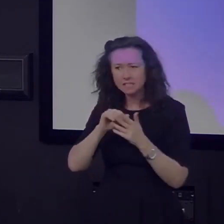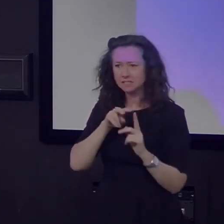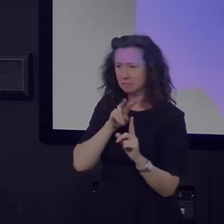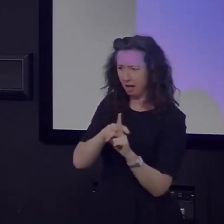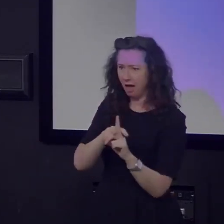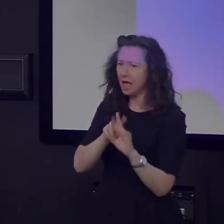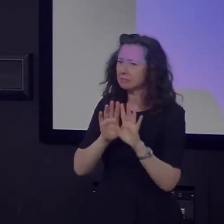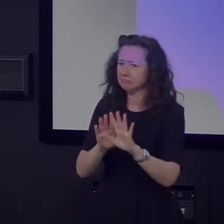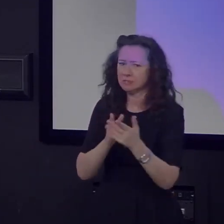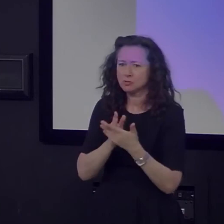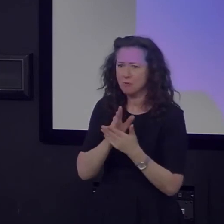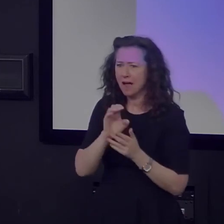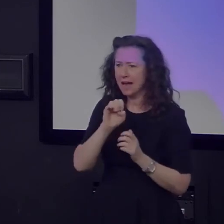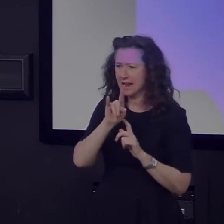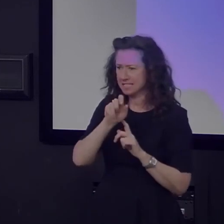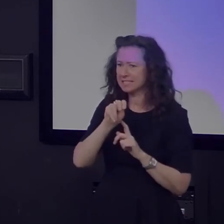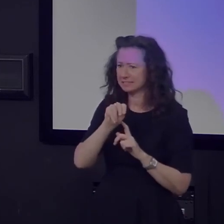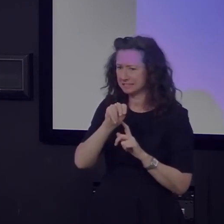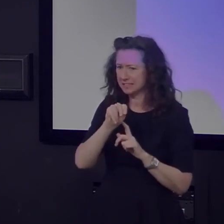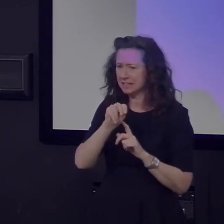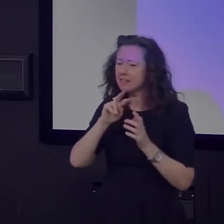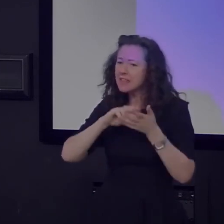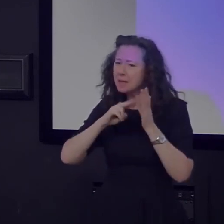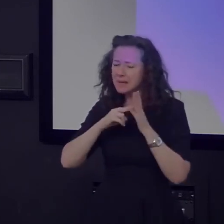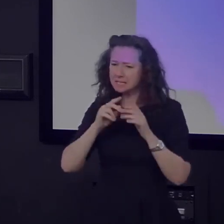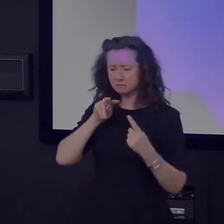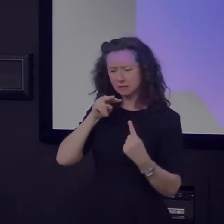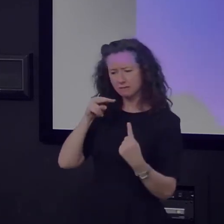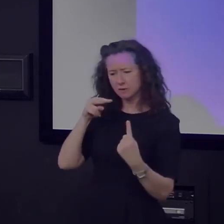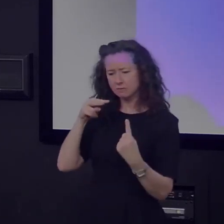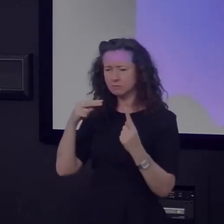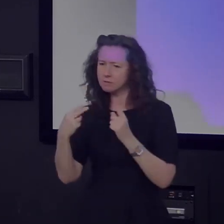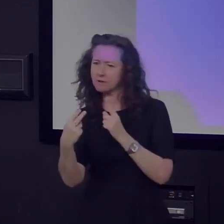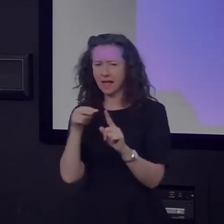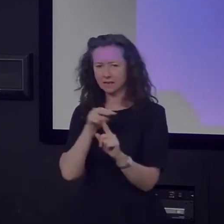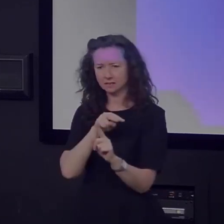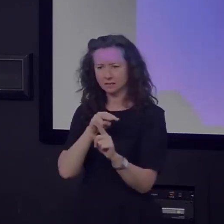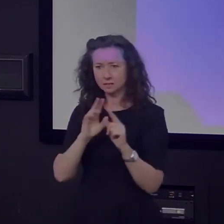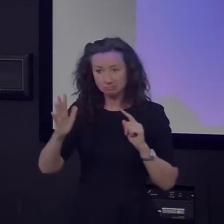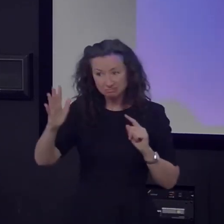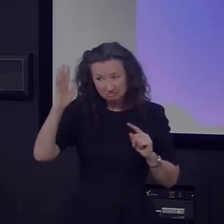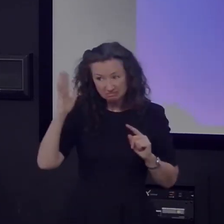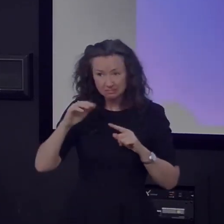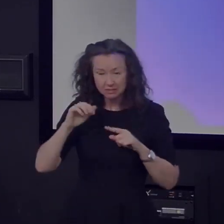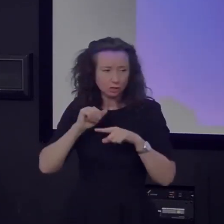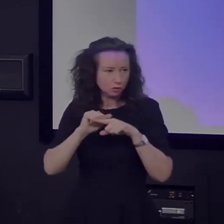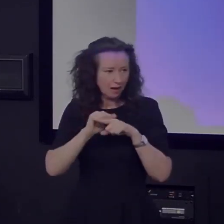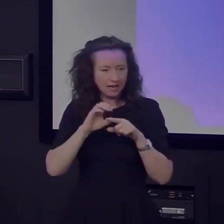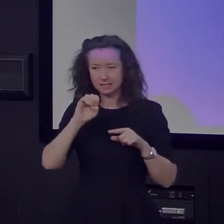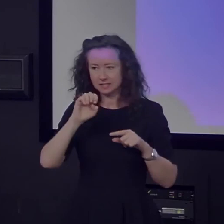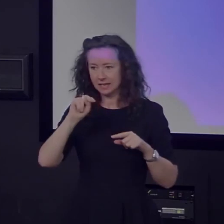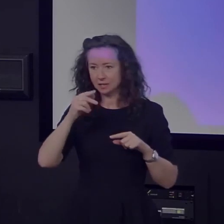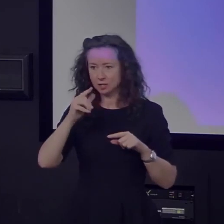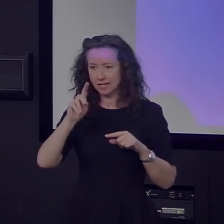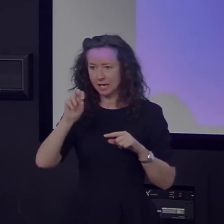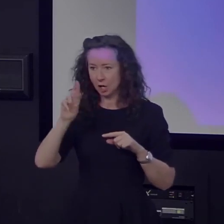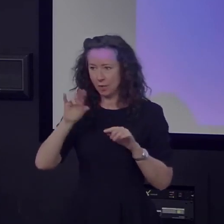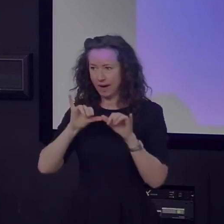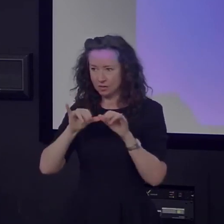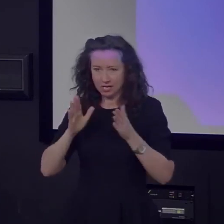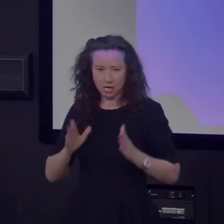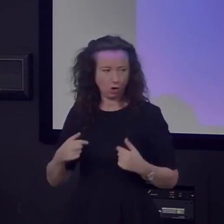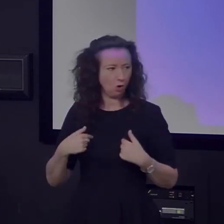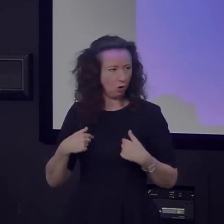you really put on a different hat. You put on your, I was trained as an engineer, and so I'm very comfortable with